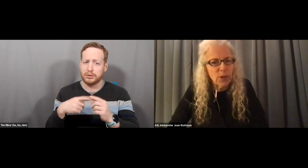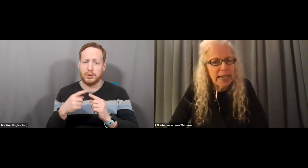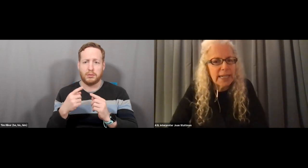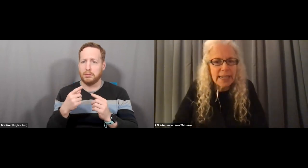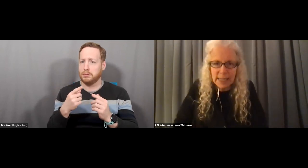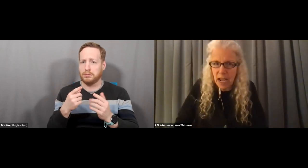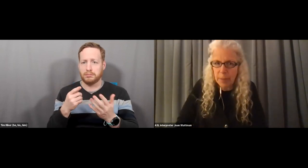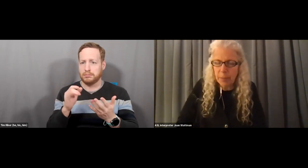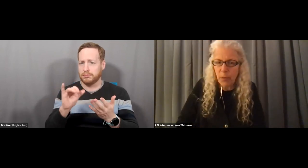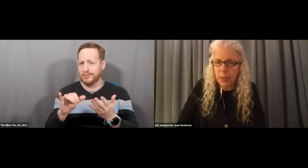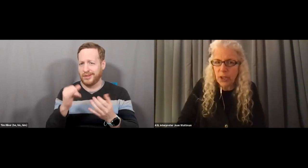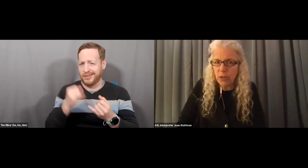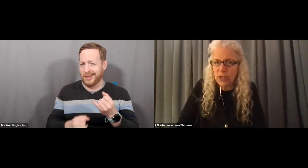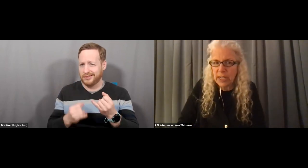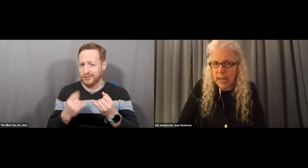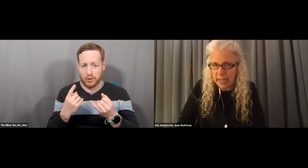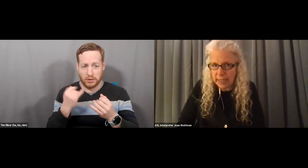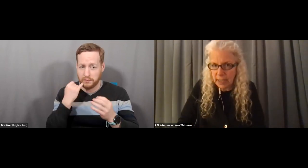related to this topic before we close tonight,